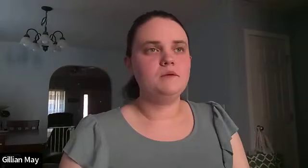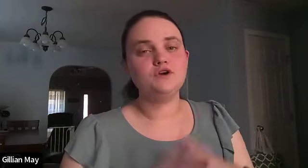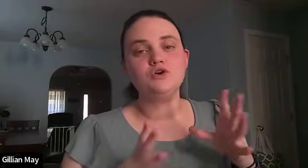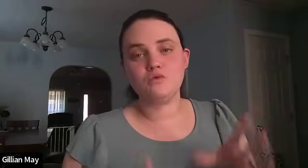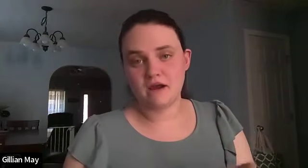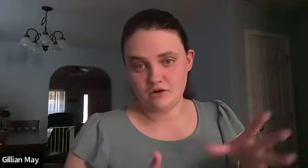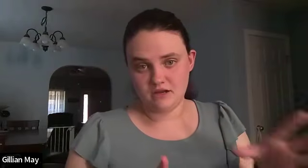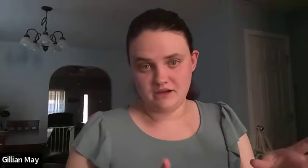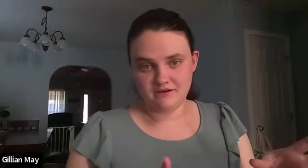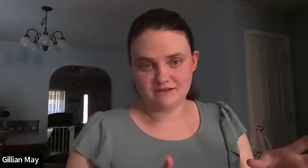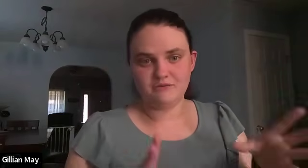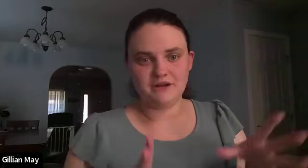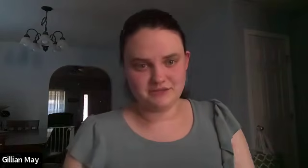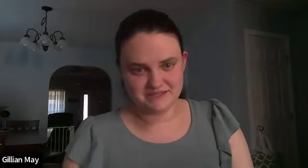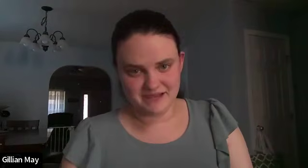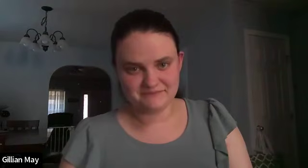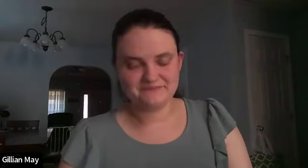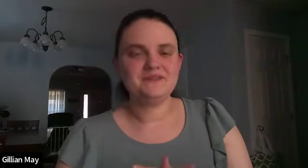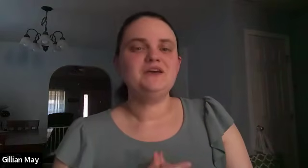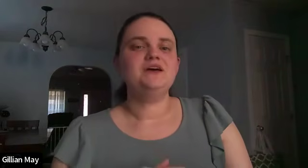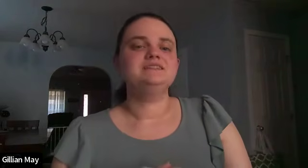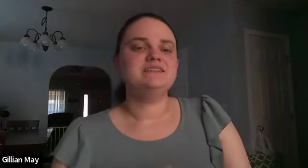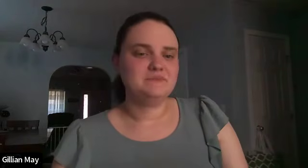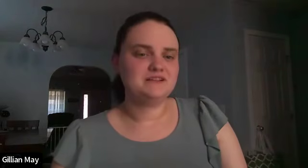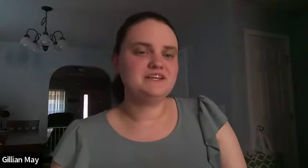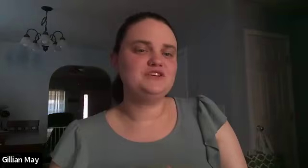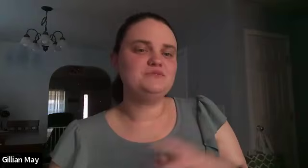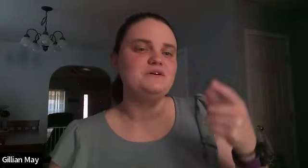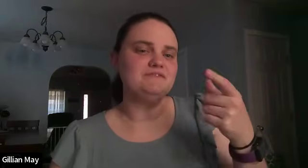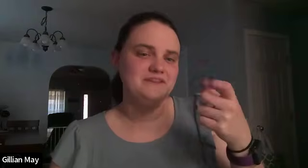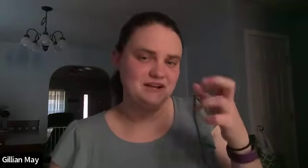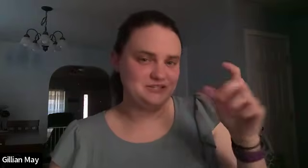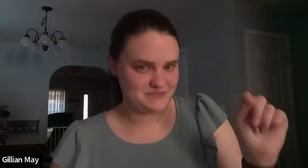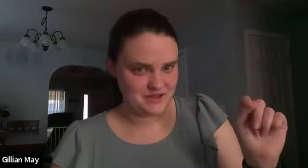if you're a great grandparent? What do you say? Typically, you will finger